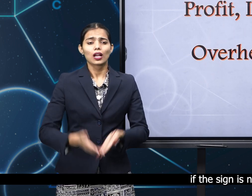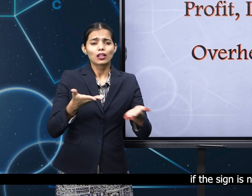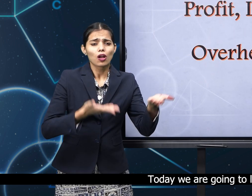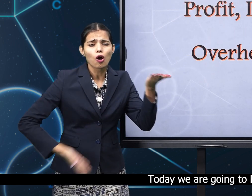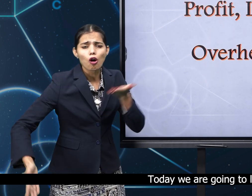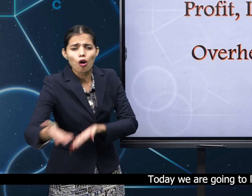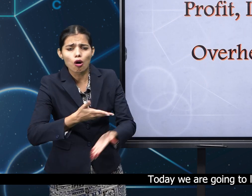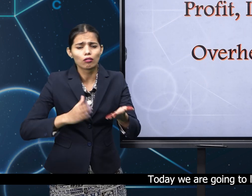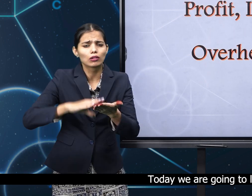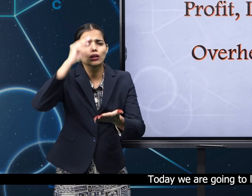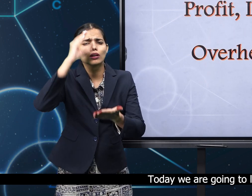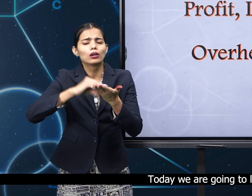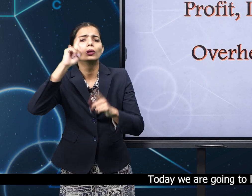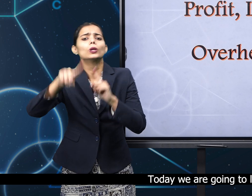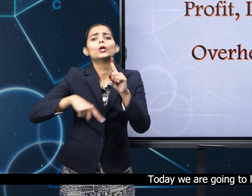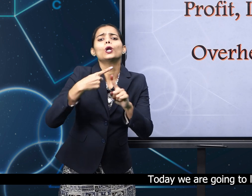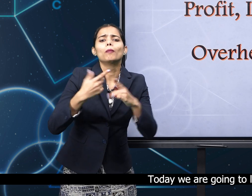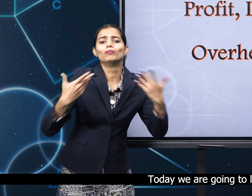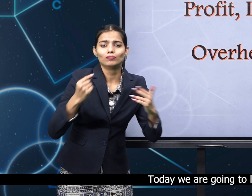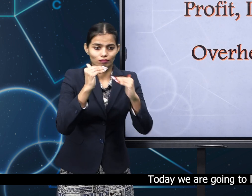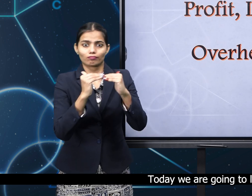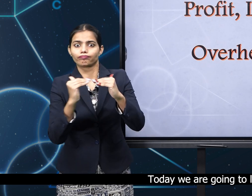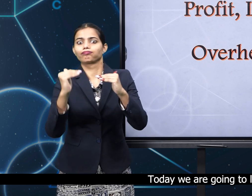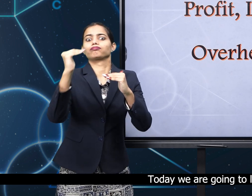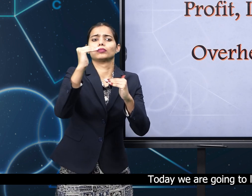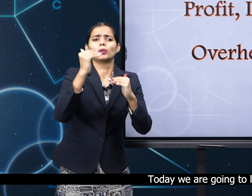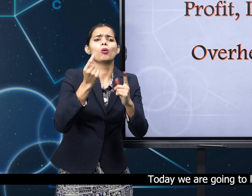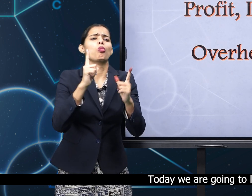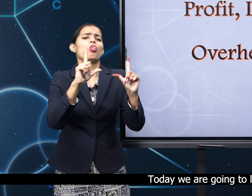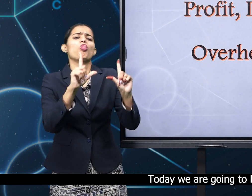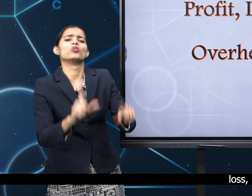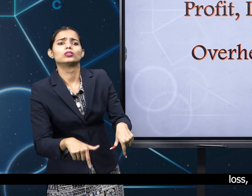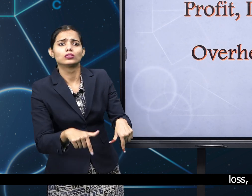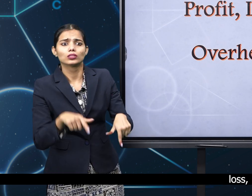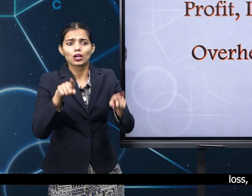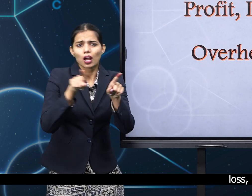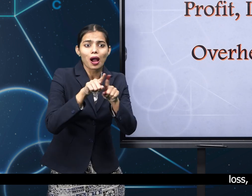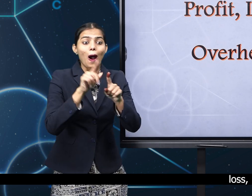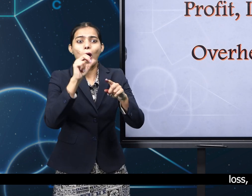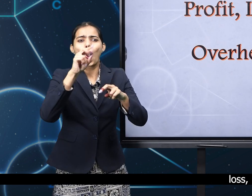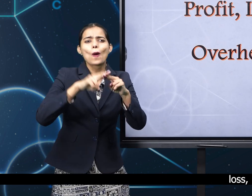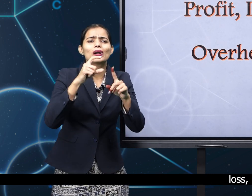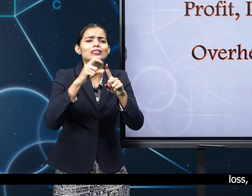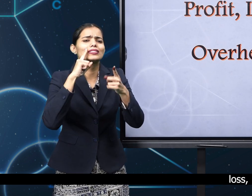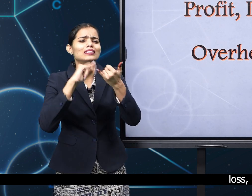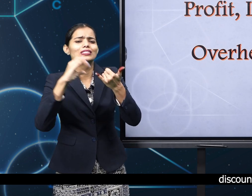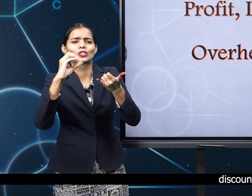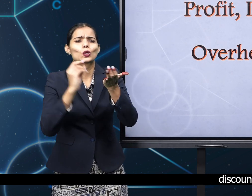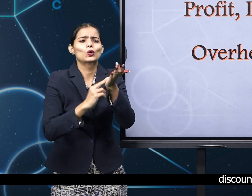Today we are going to learn about profit, loss, discount,